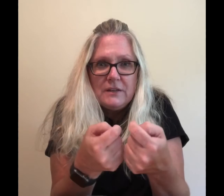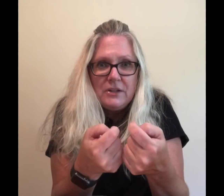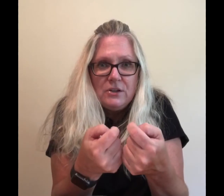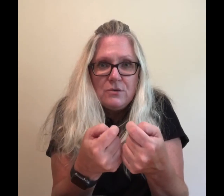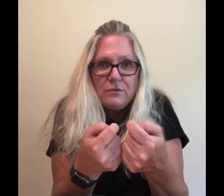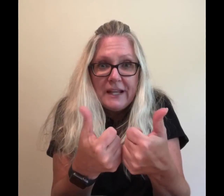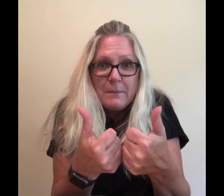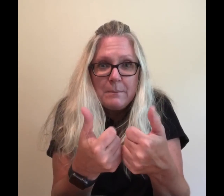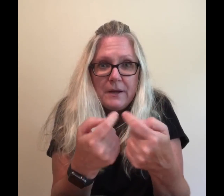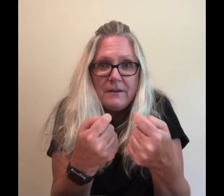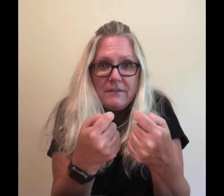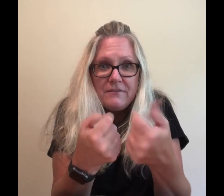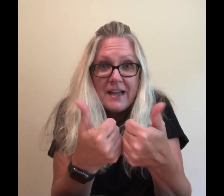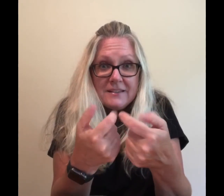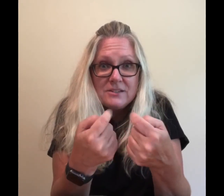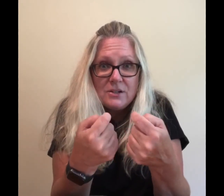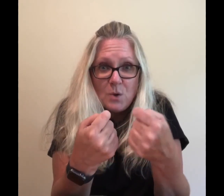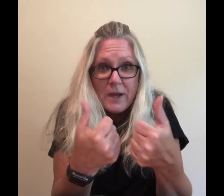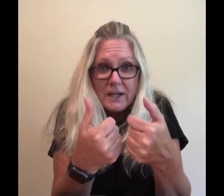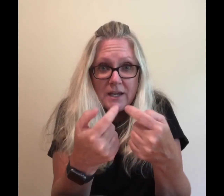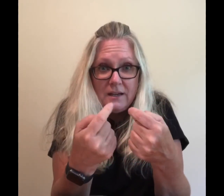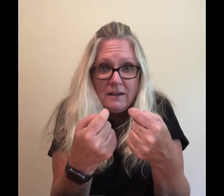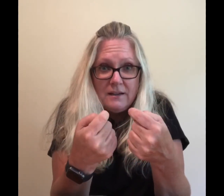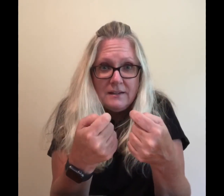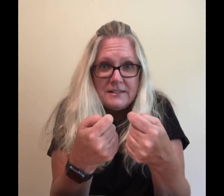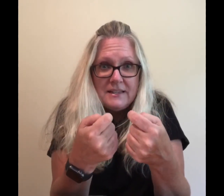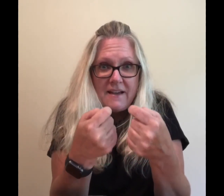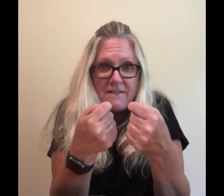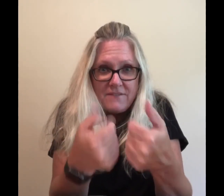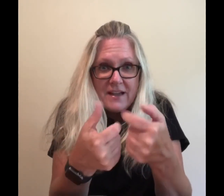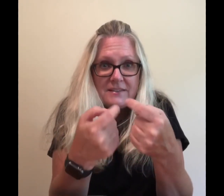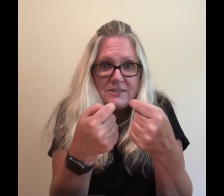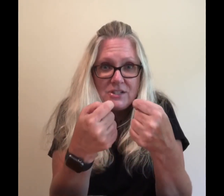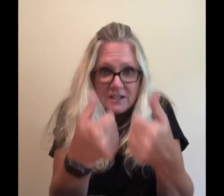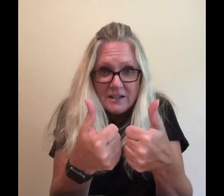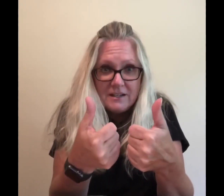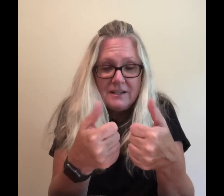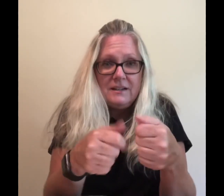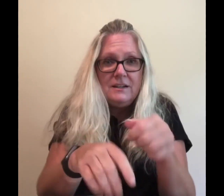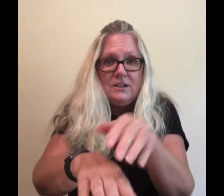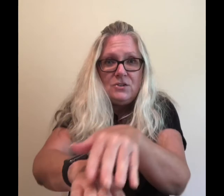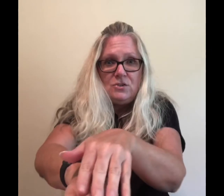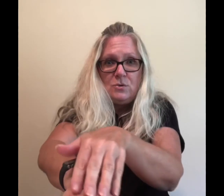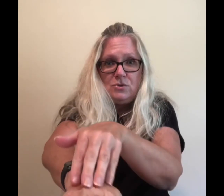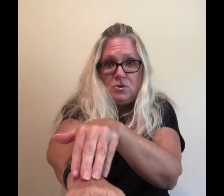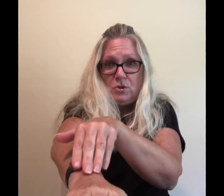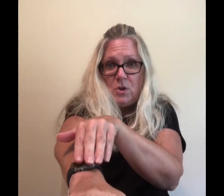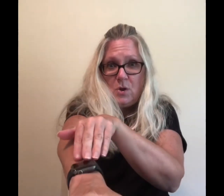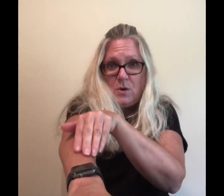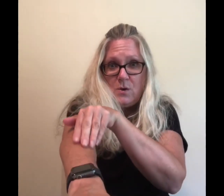you flick up. Fast, quick. You see that? Fast. So